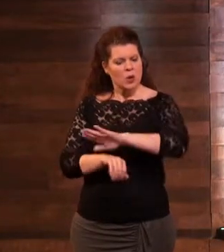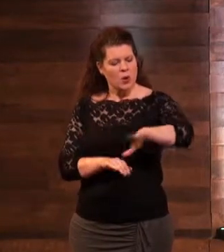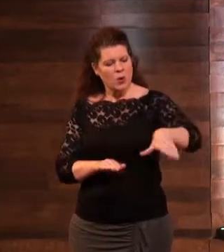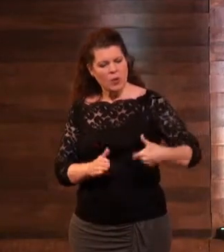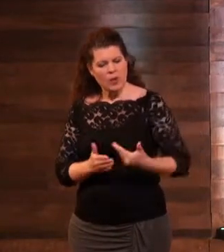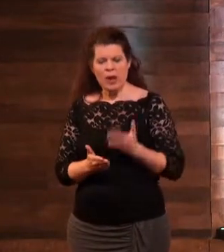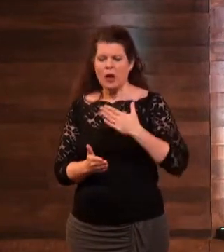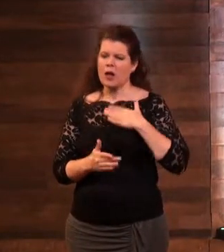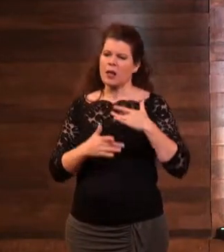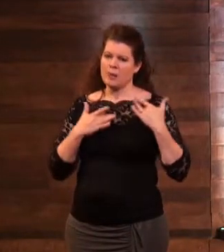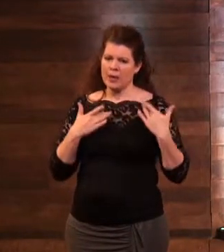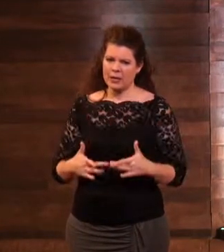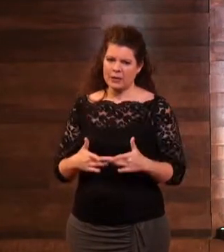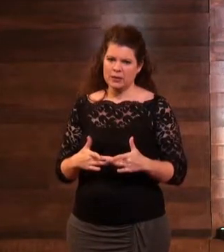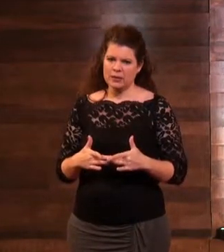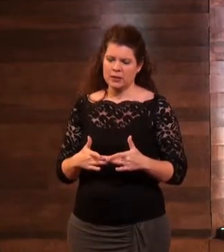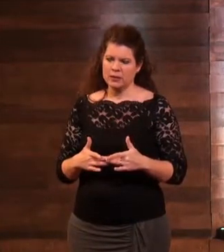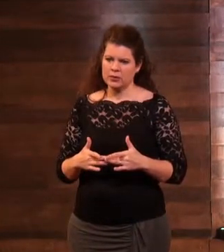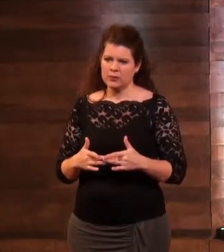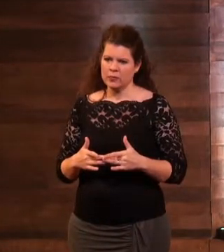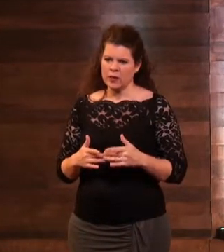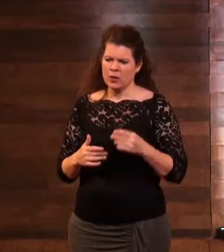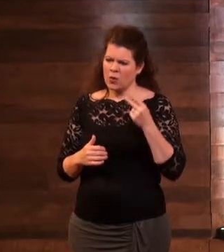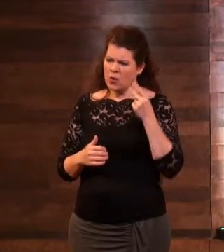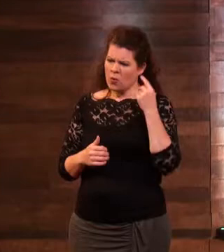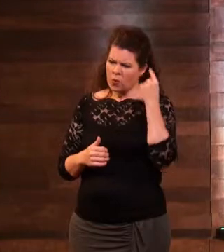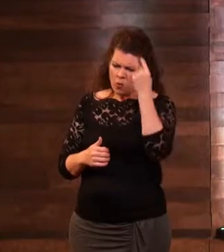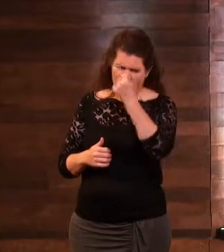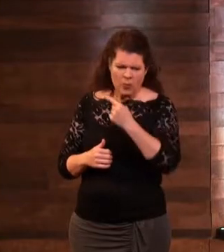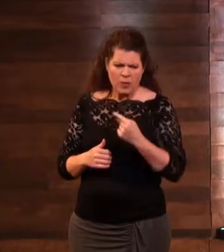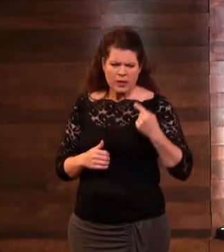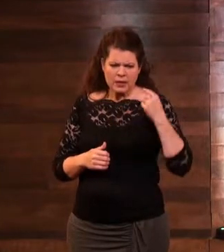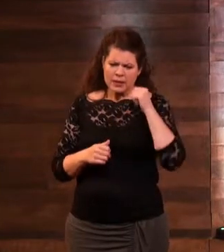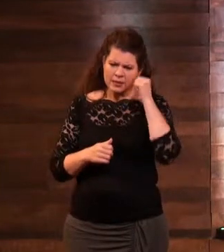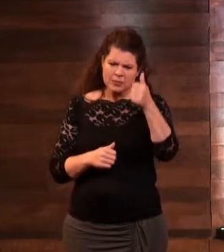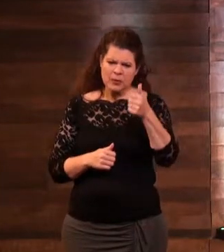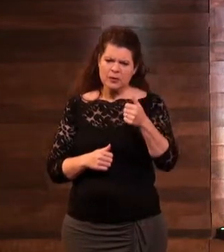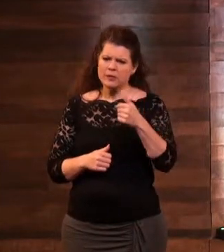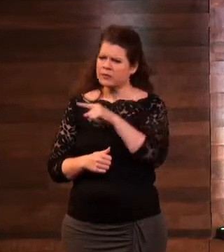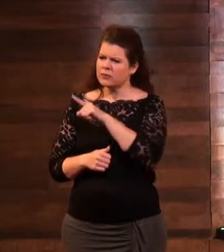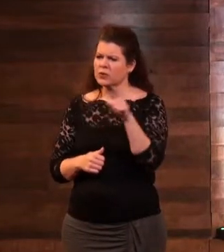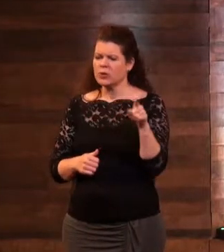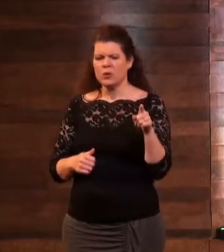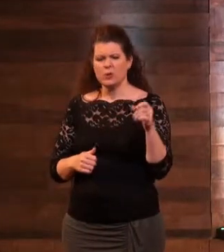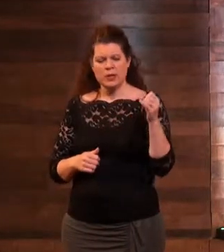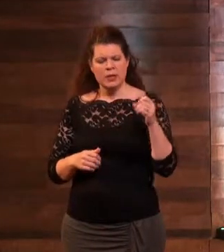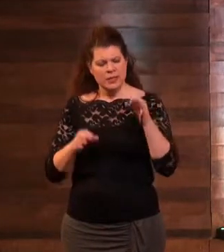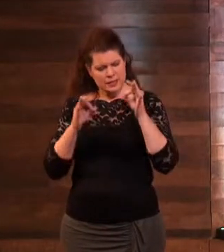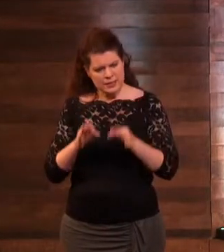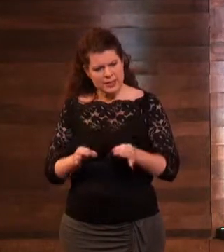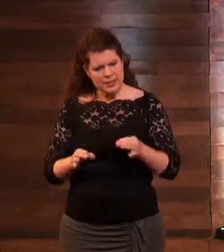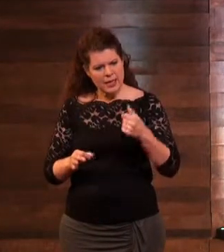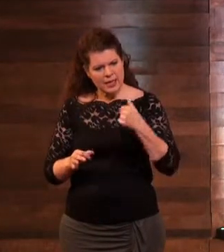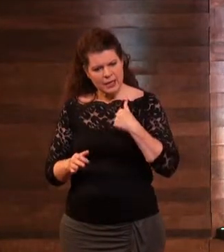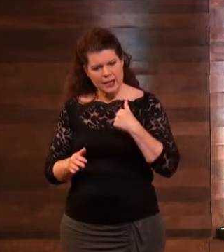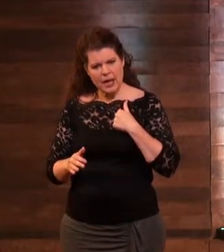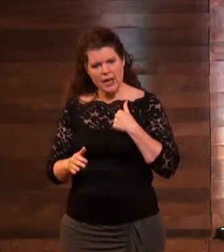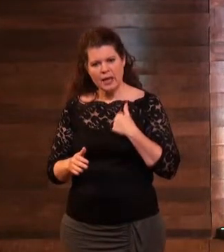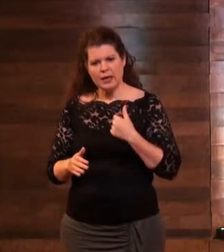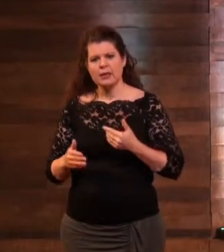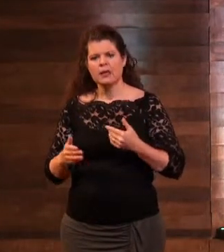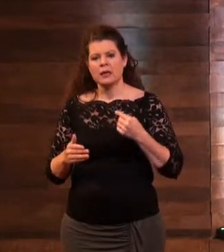What would it look like tomorrow if you made up your mind, I'm going to be an advocate for my boss because God has placed me under him?